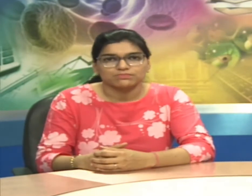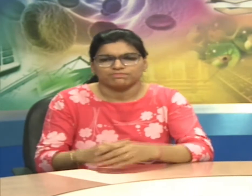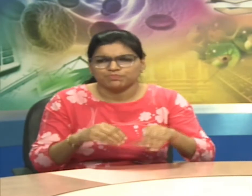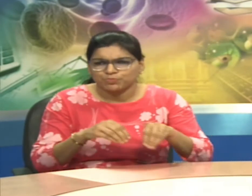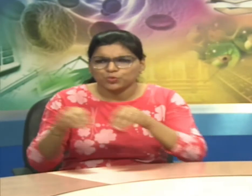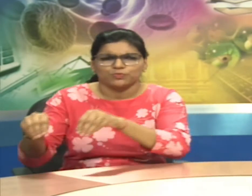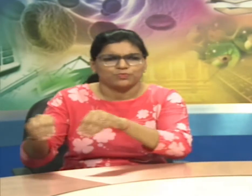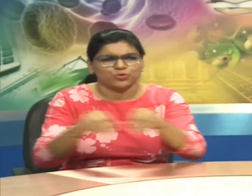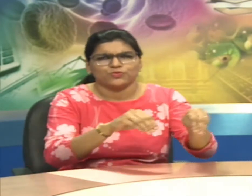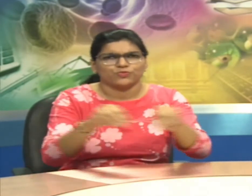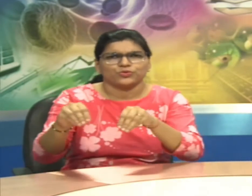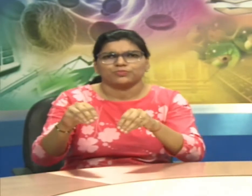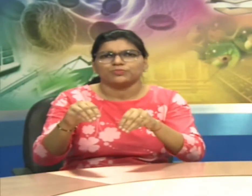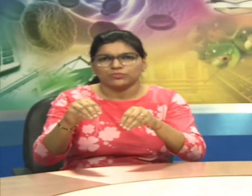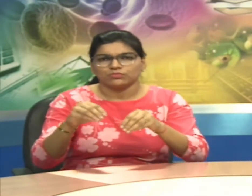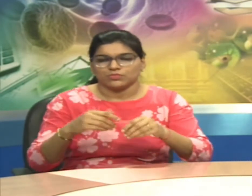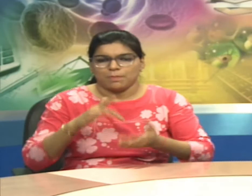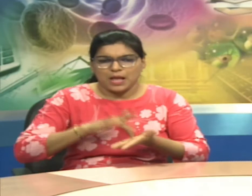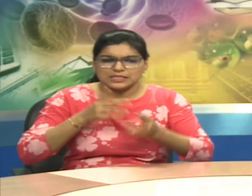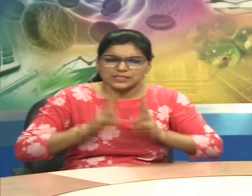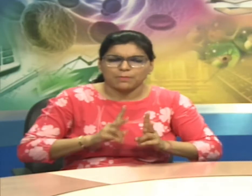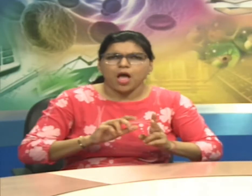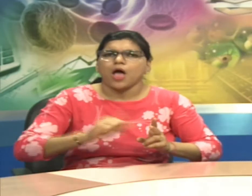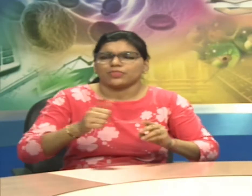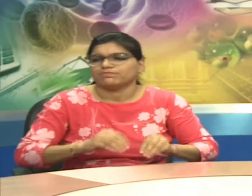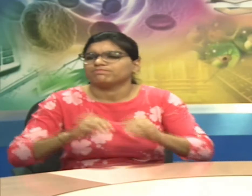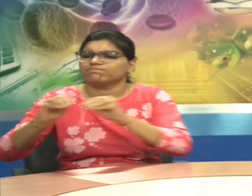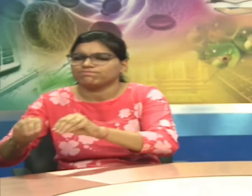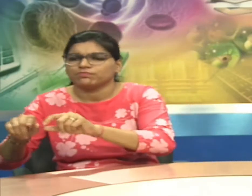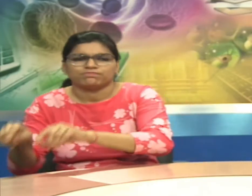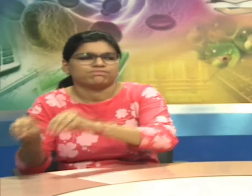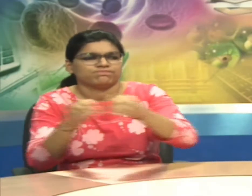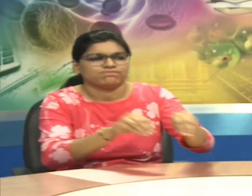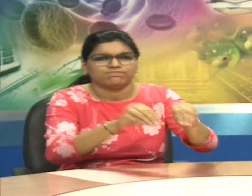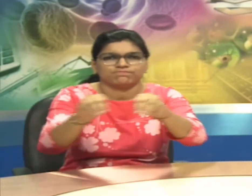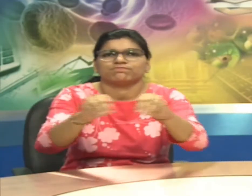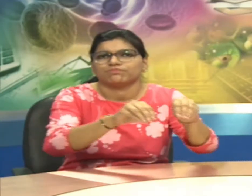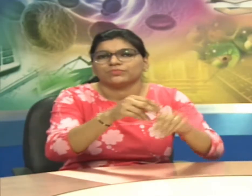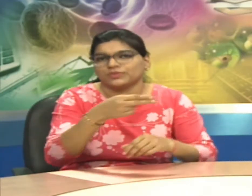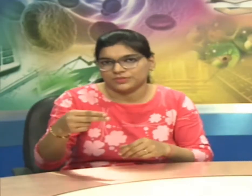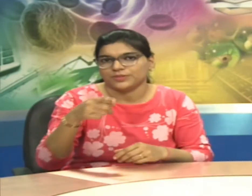Next word is mobilize, from one place to another place.